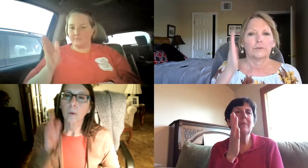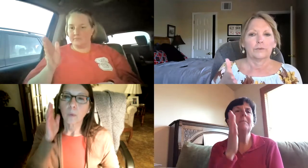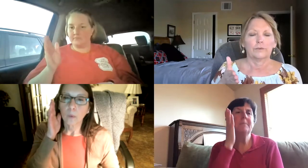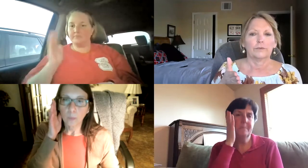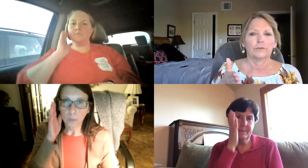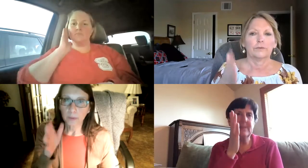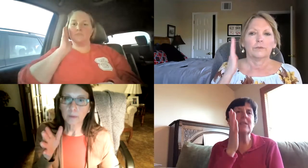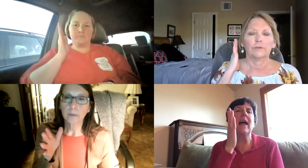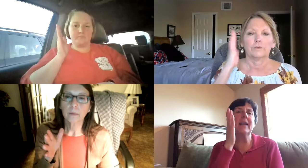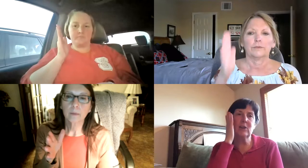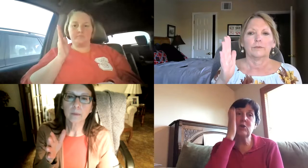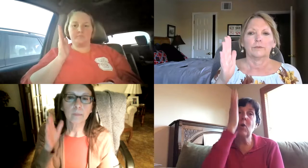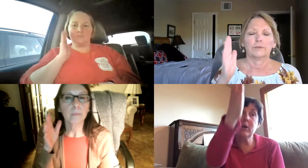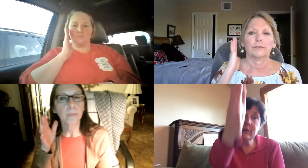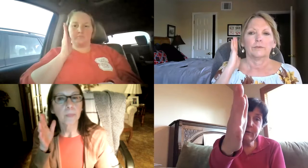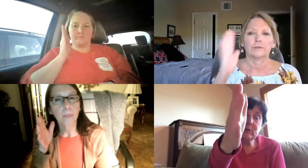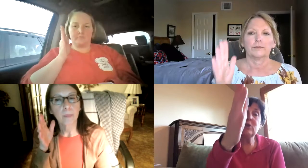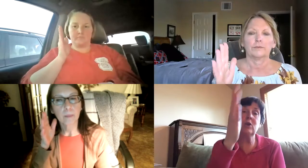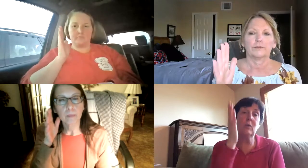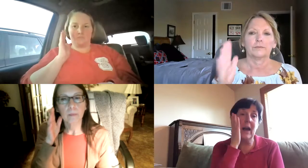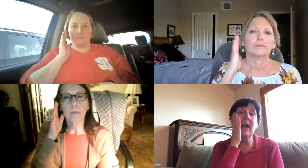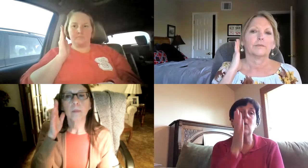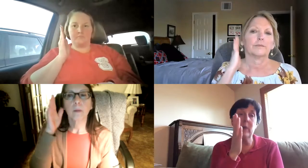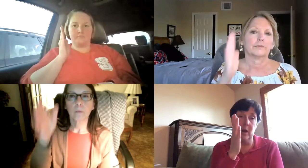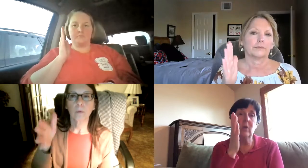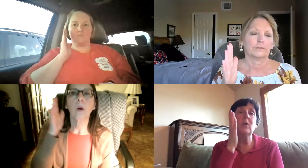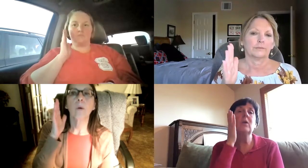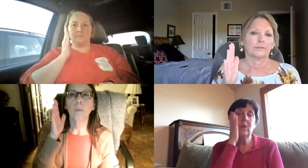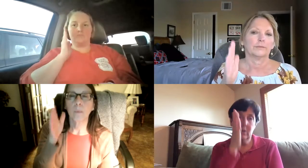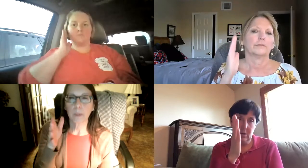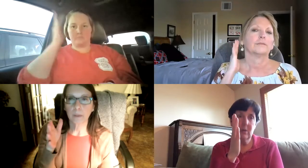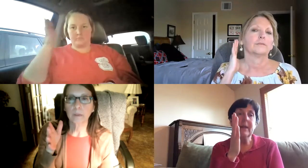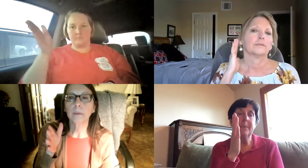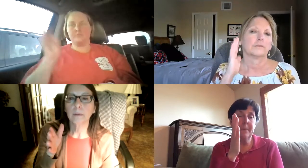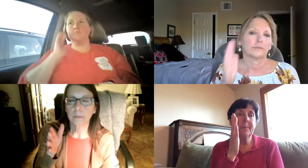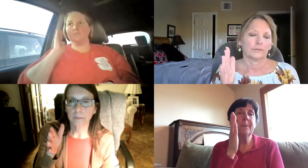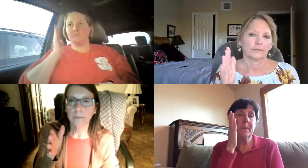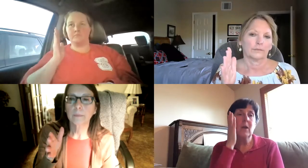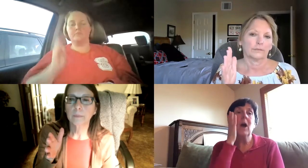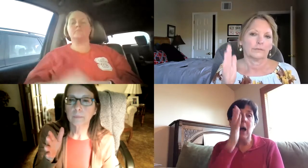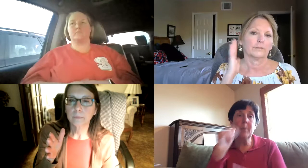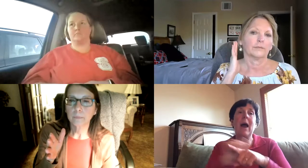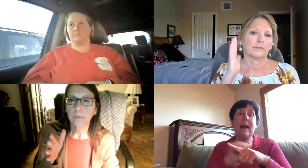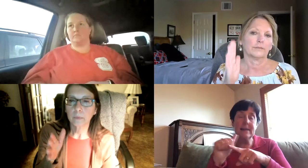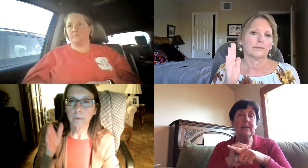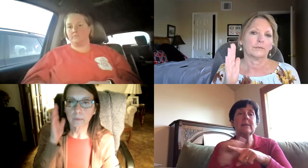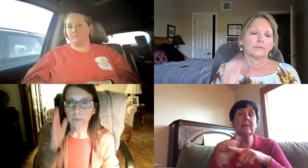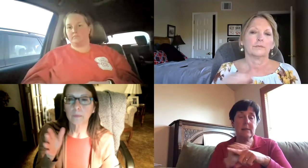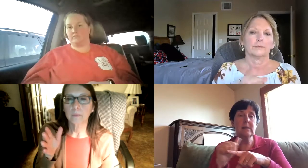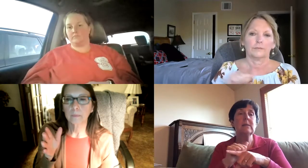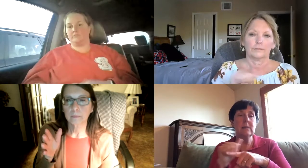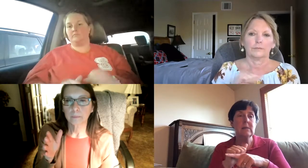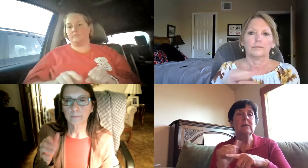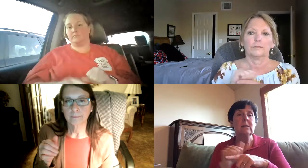Will, it's like the short future, right? I will, yep. I'll practice,